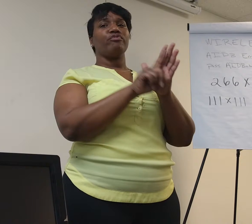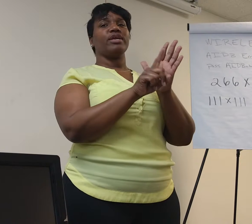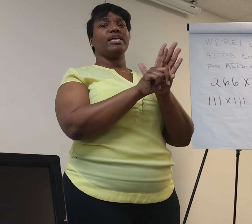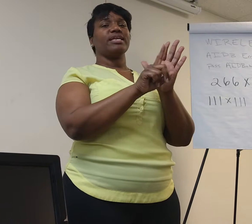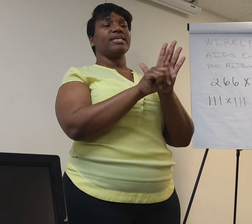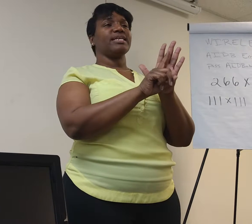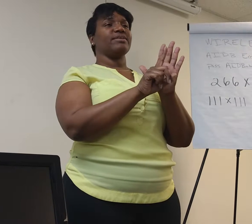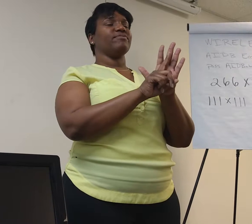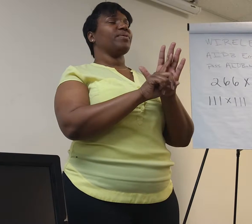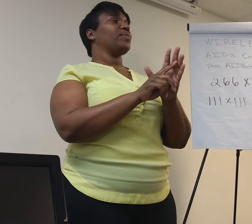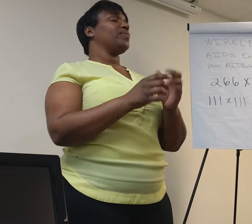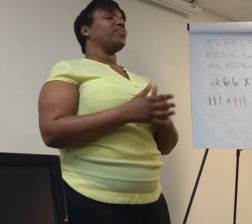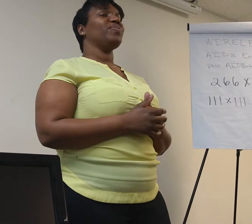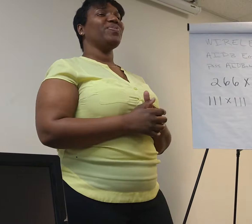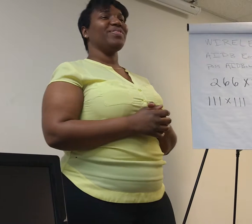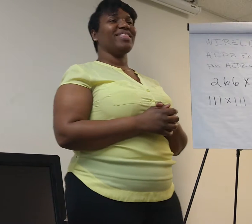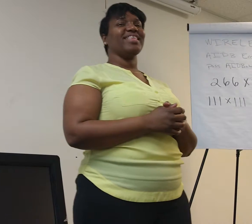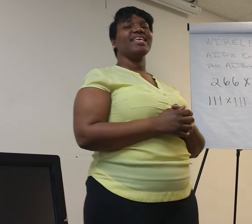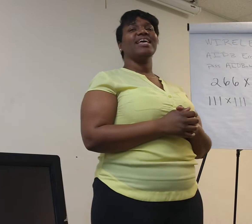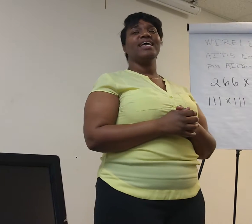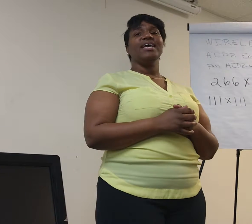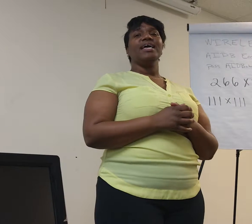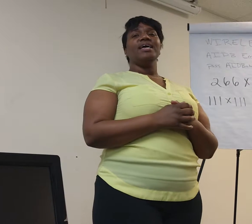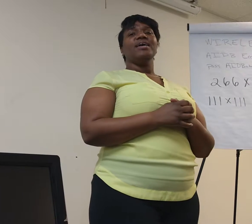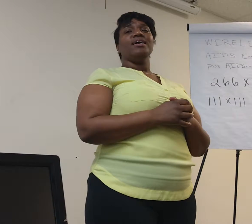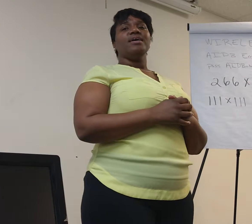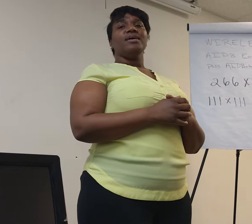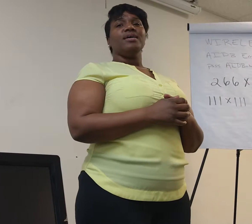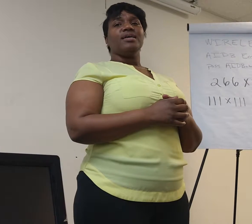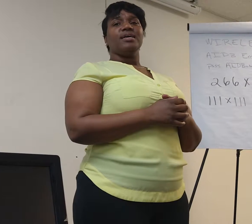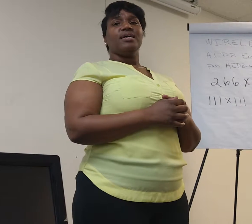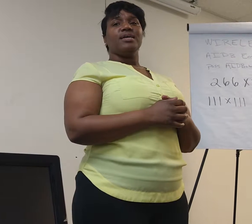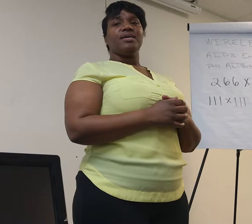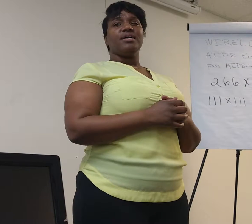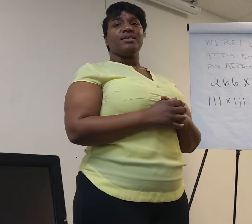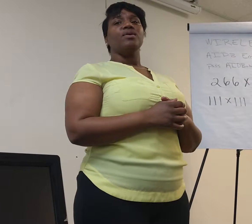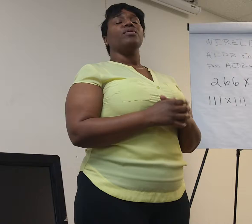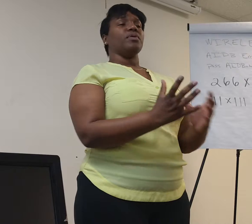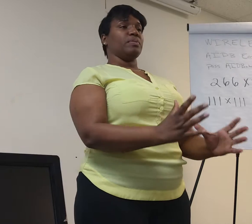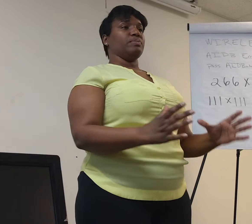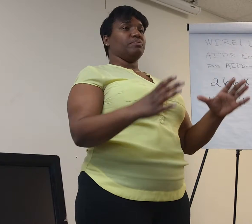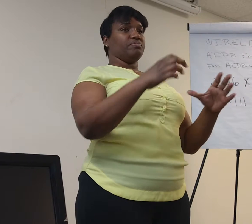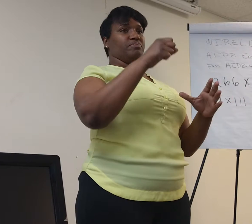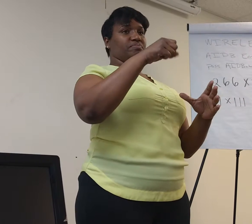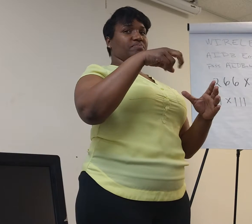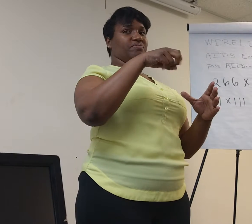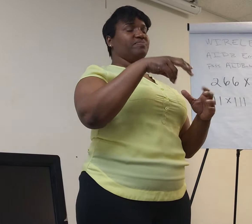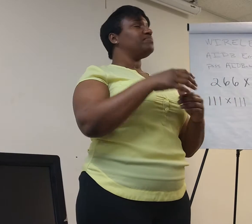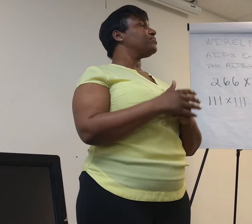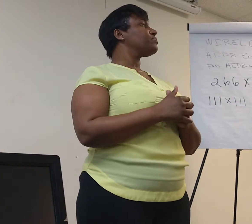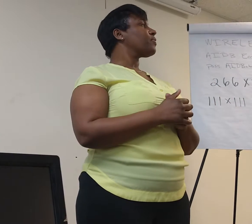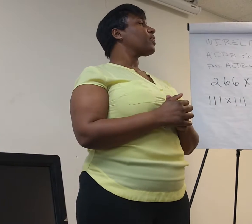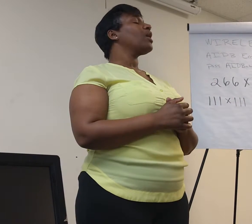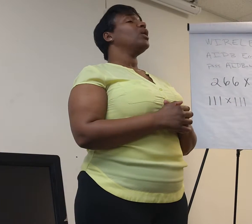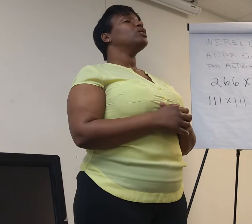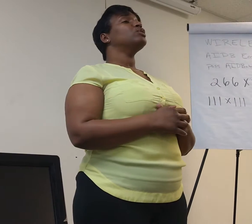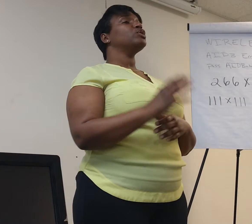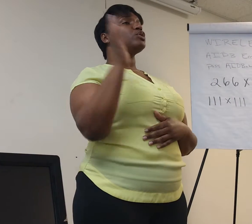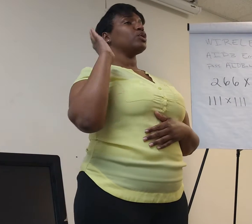So what about, so we were talking earlier, y'all have policies for if somebody gets sick, right? Or how you handle it. So y'all throw the whole